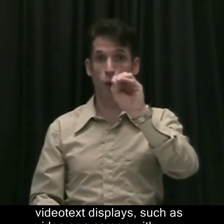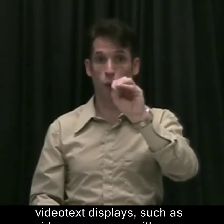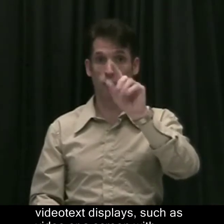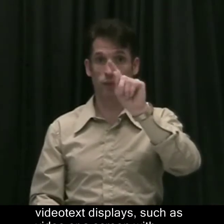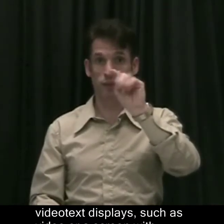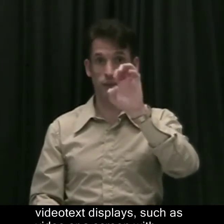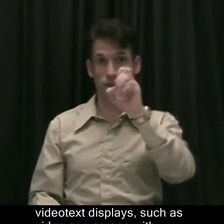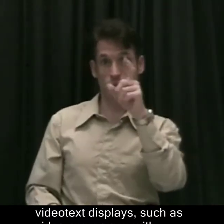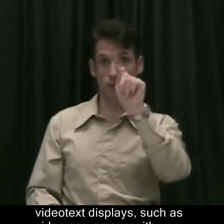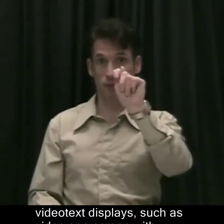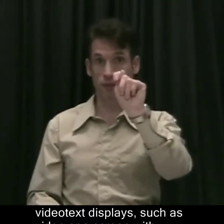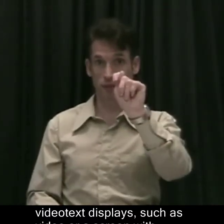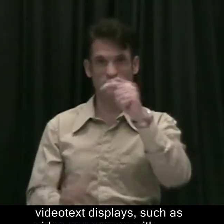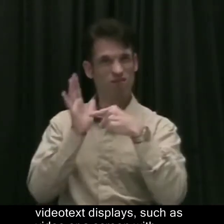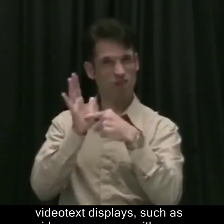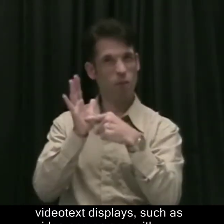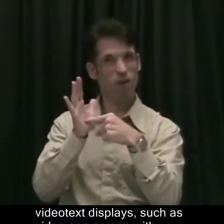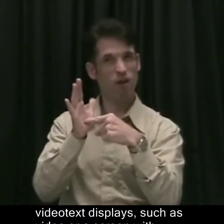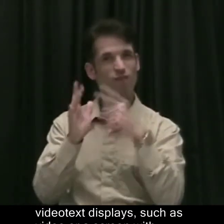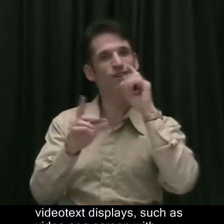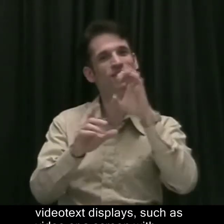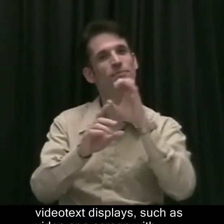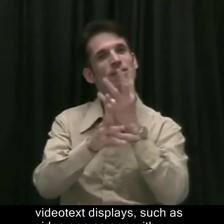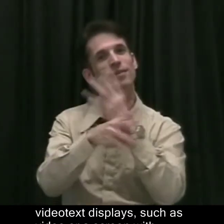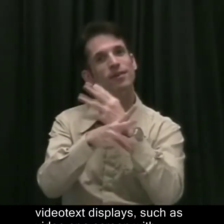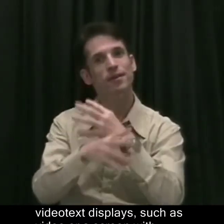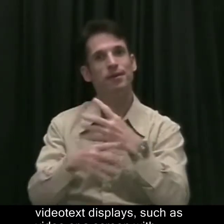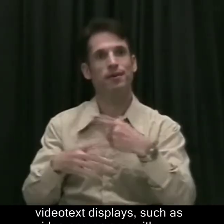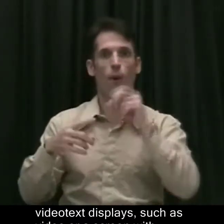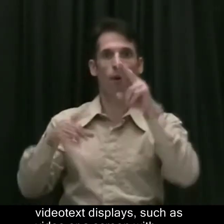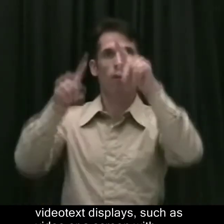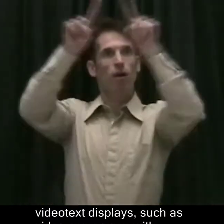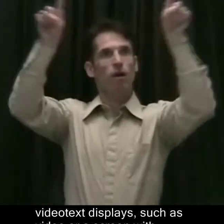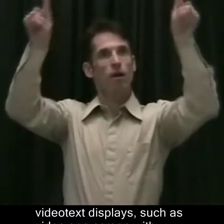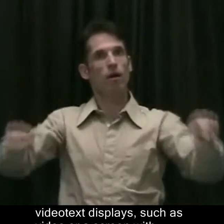video text displays such as video or a screen with PowerPoint,